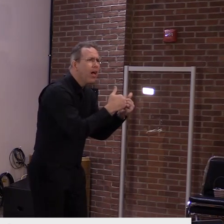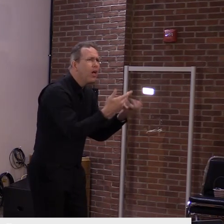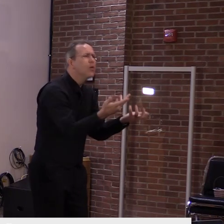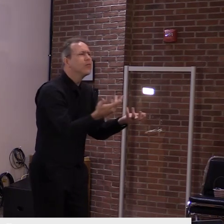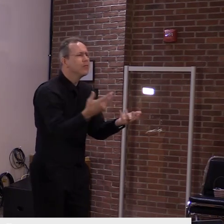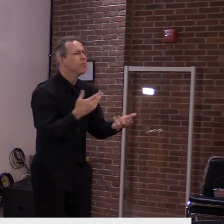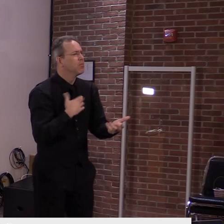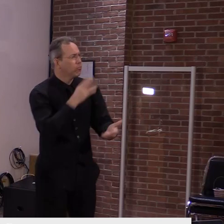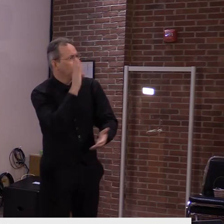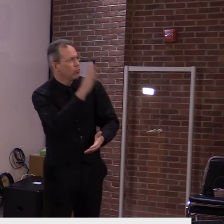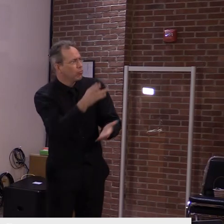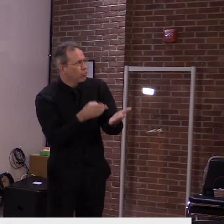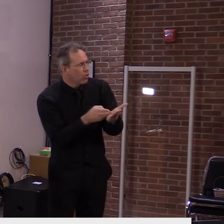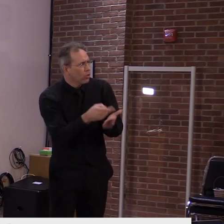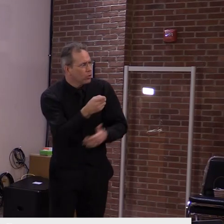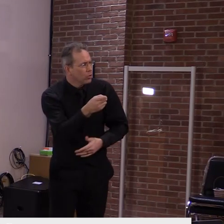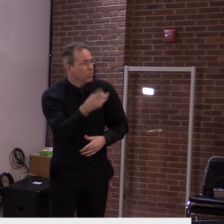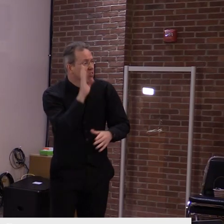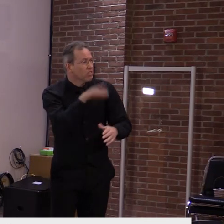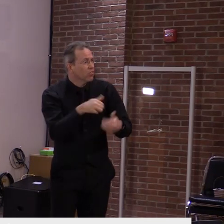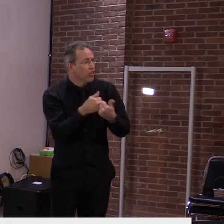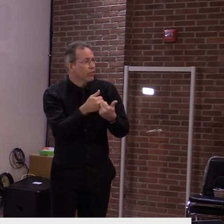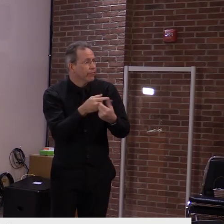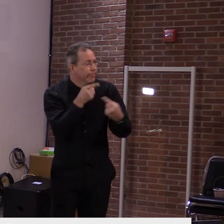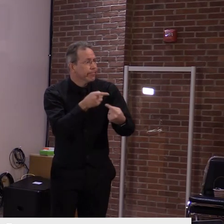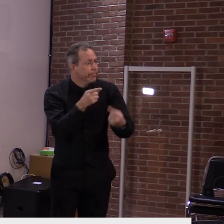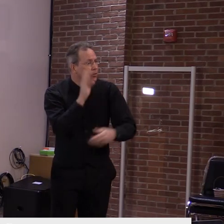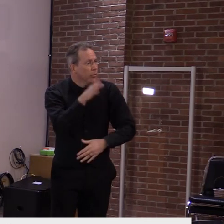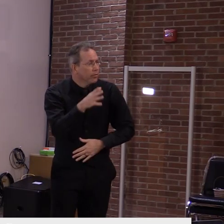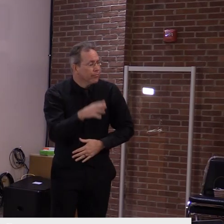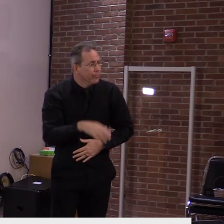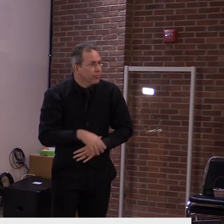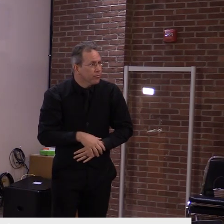struggling is something that I would